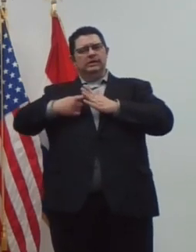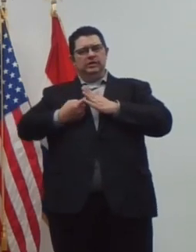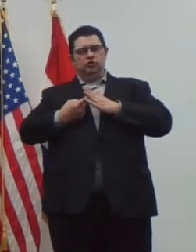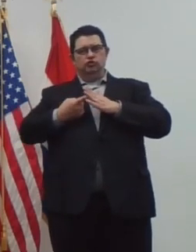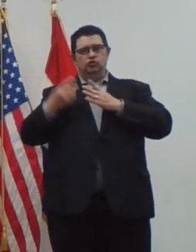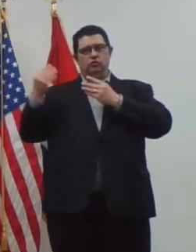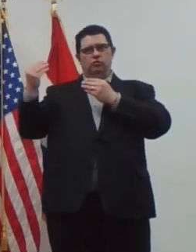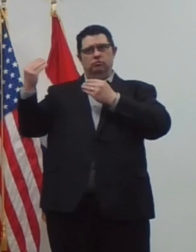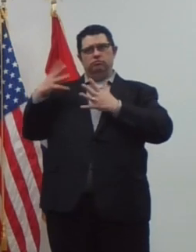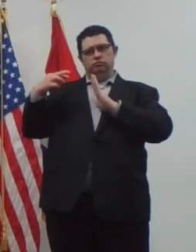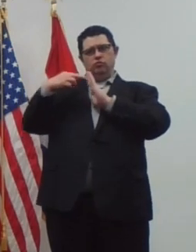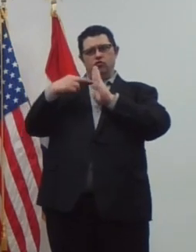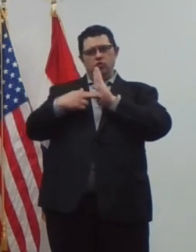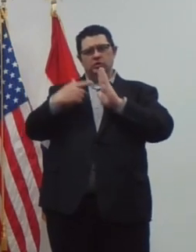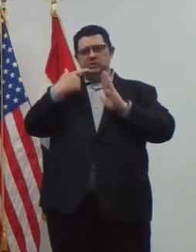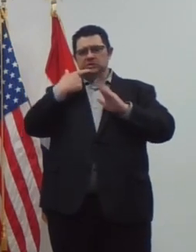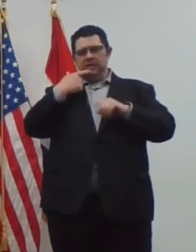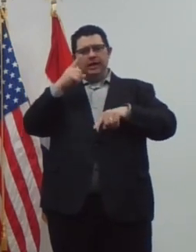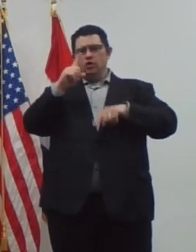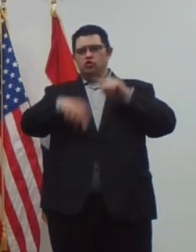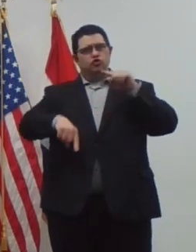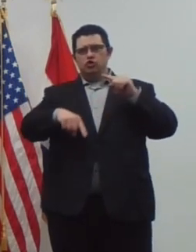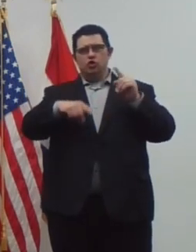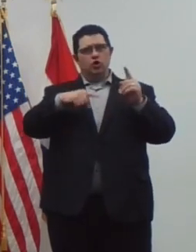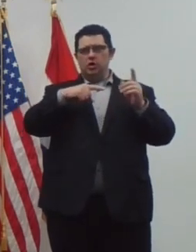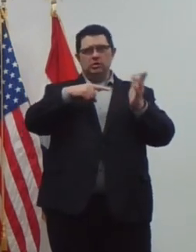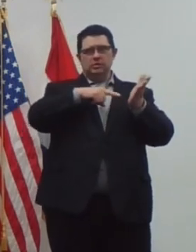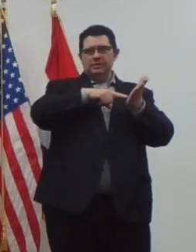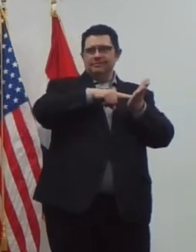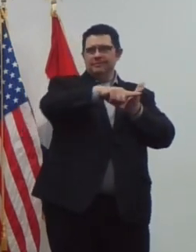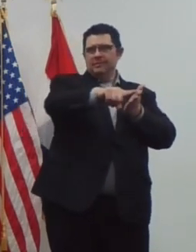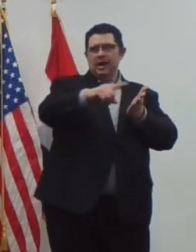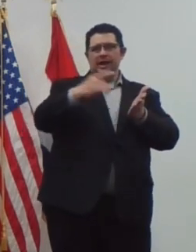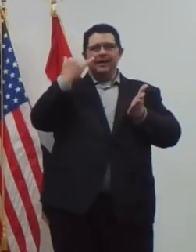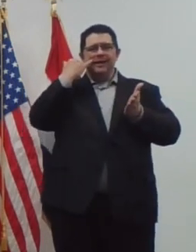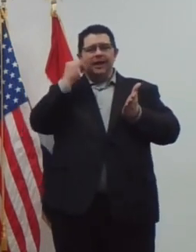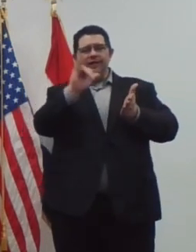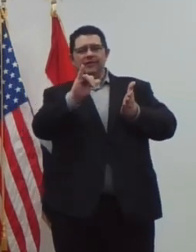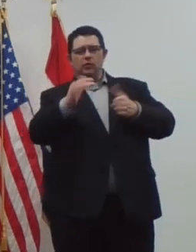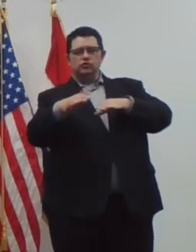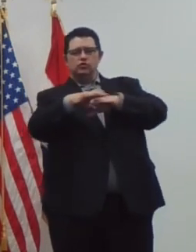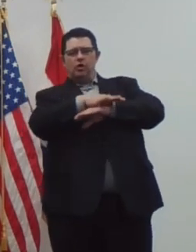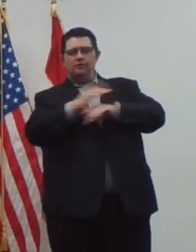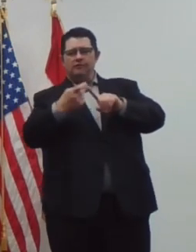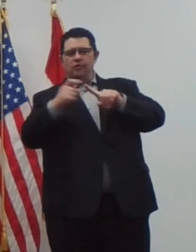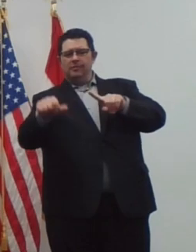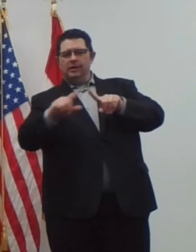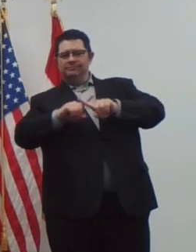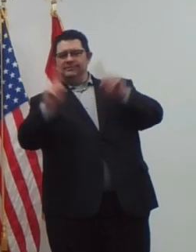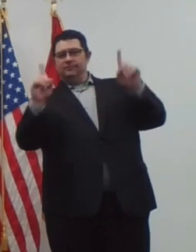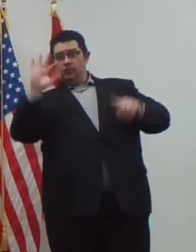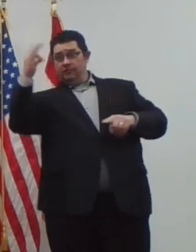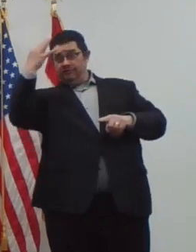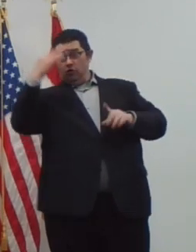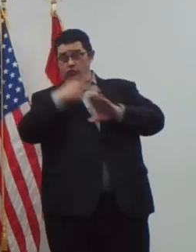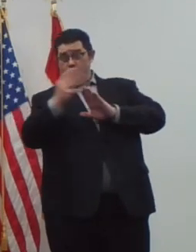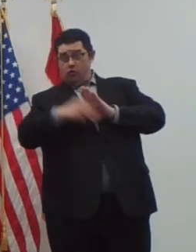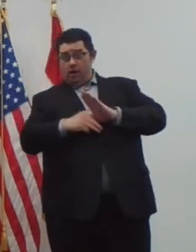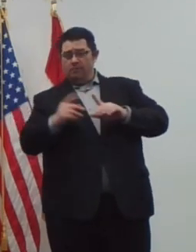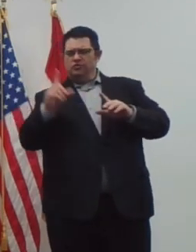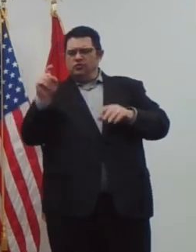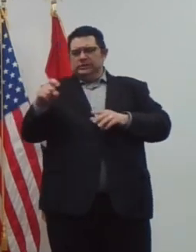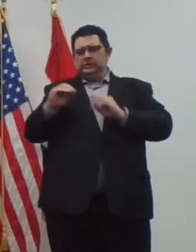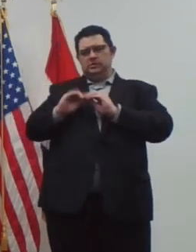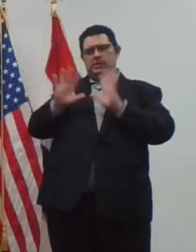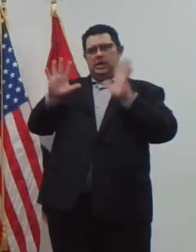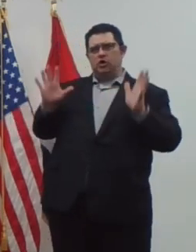not reimburse expenses that were reimbursable under a different federal program. So we just have to get clarity on that, but we